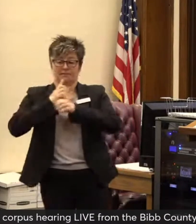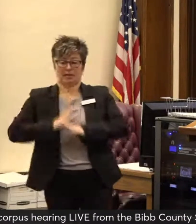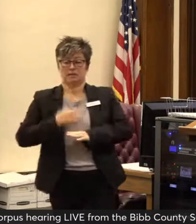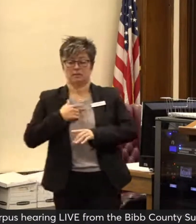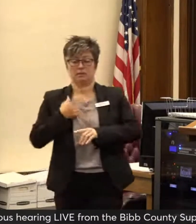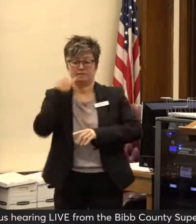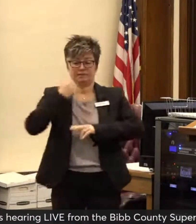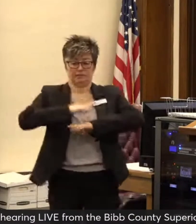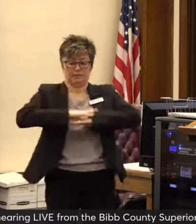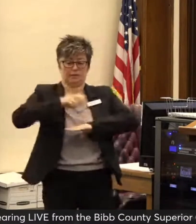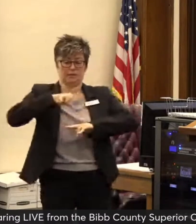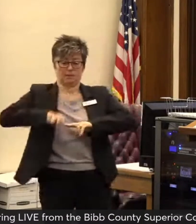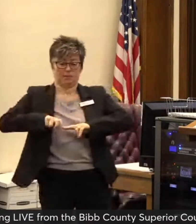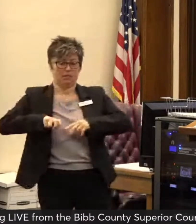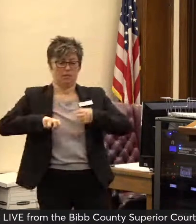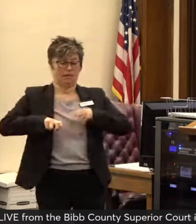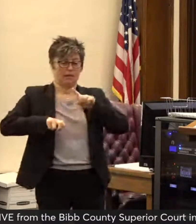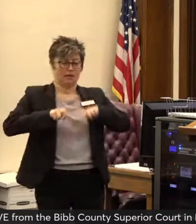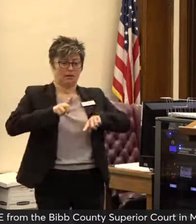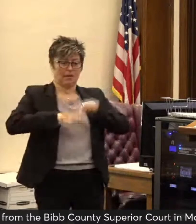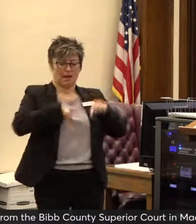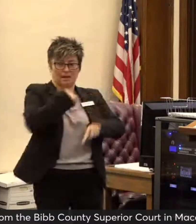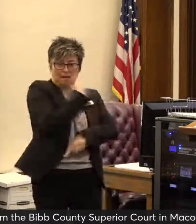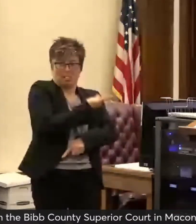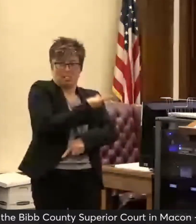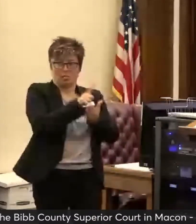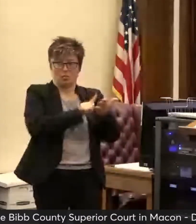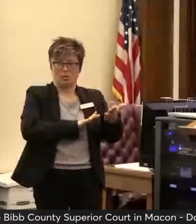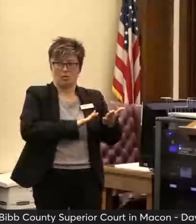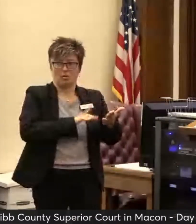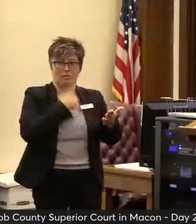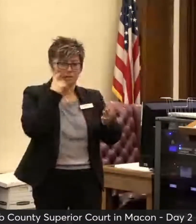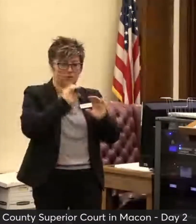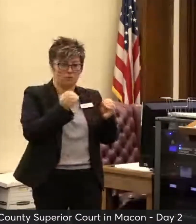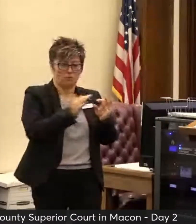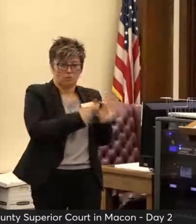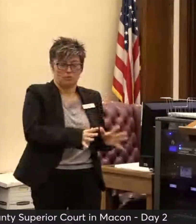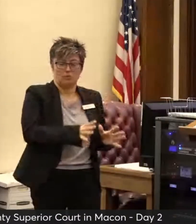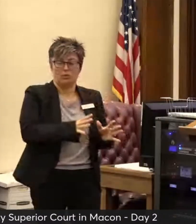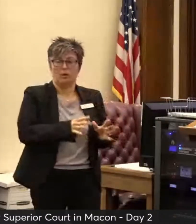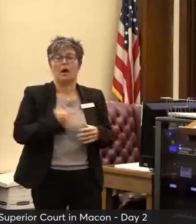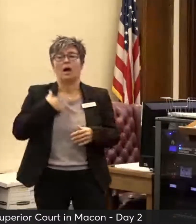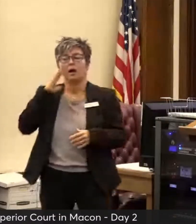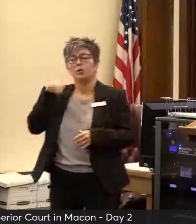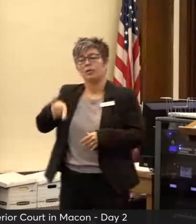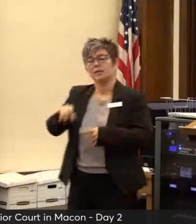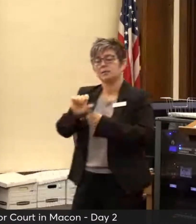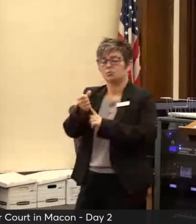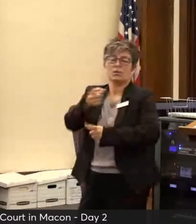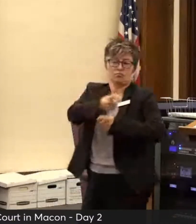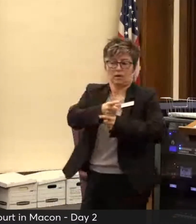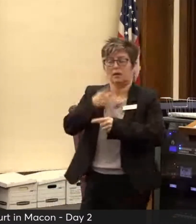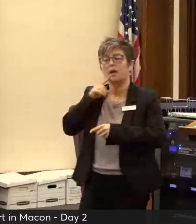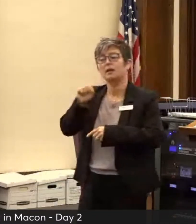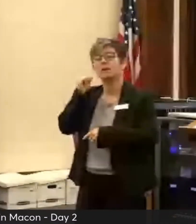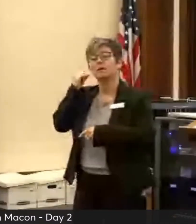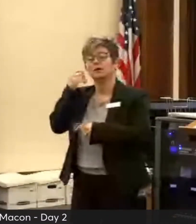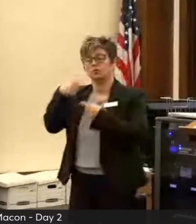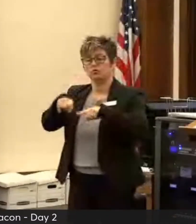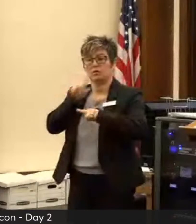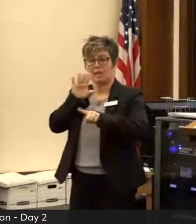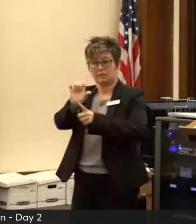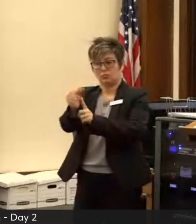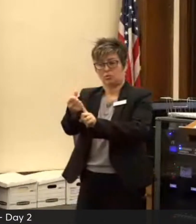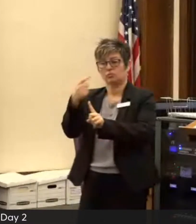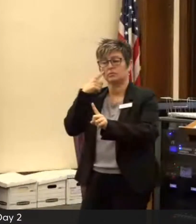Correct. And in this case, I know they were writing notes back and forth if he had anything he needed to tell his attorney.